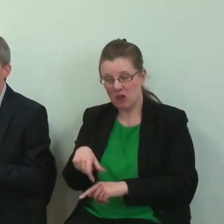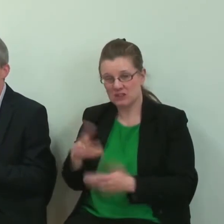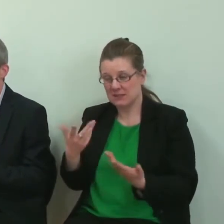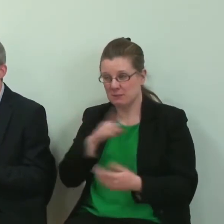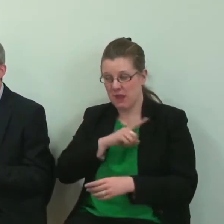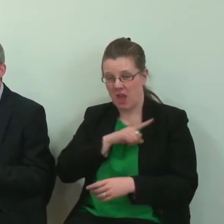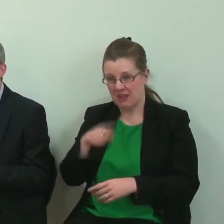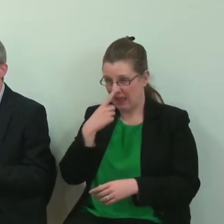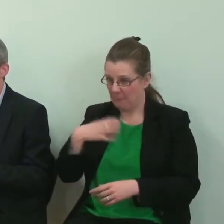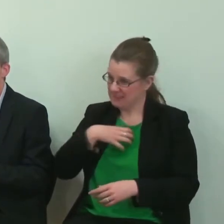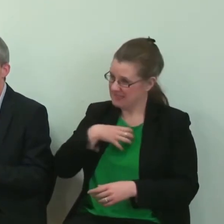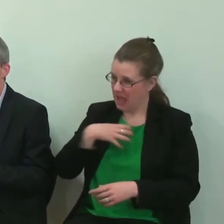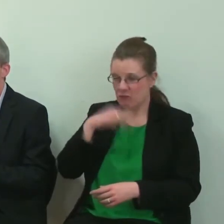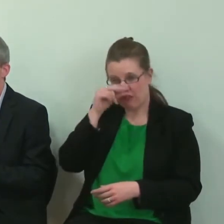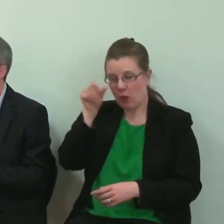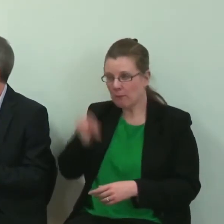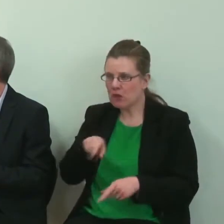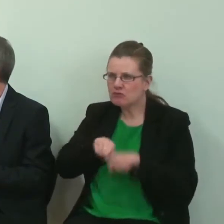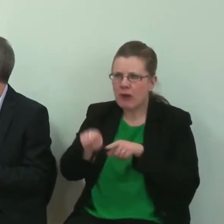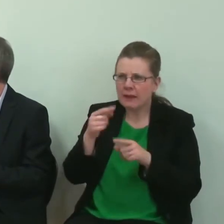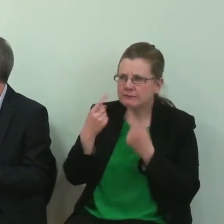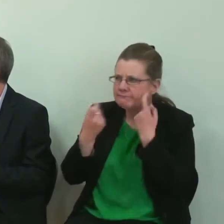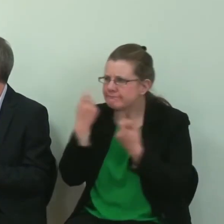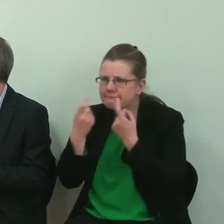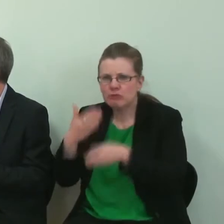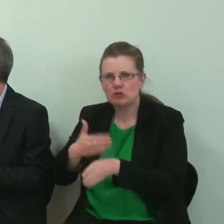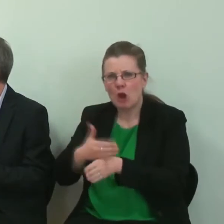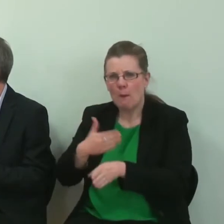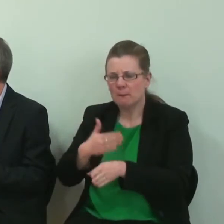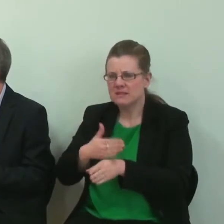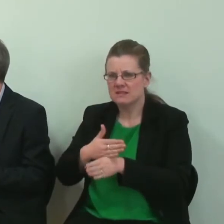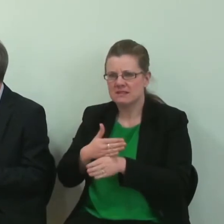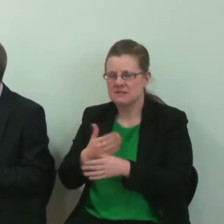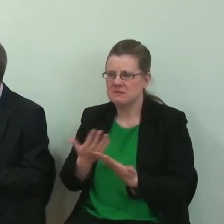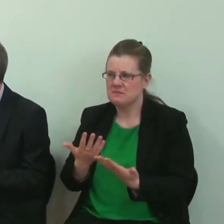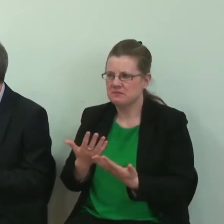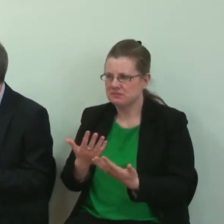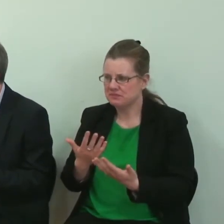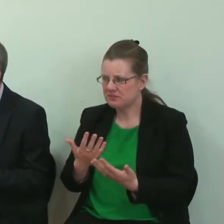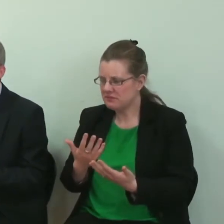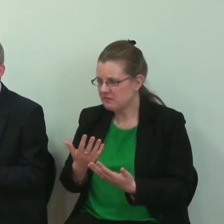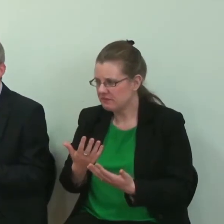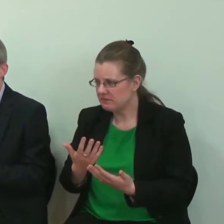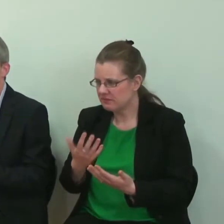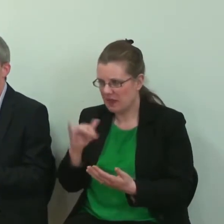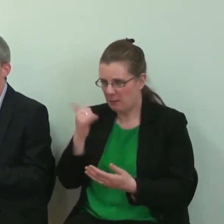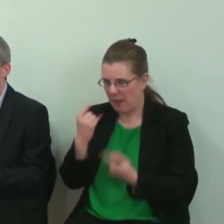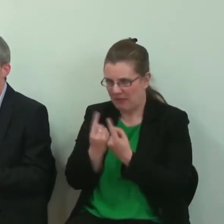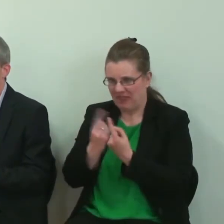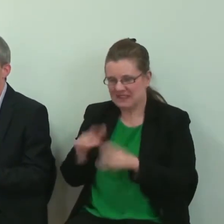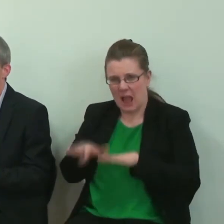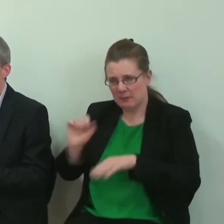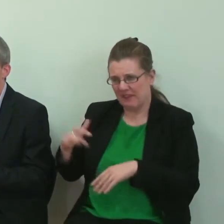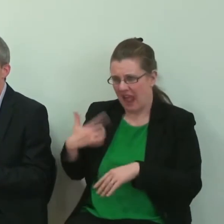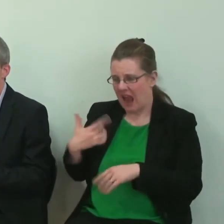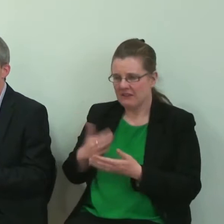to look at different jobs to get into. And some, you know, there might be particular things going on in their life that doesn't make